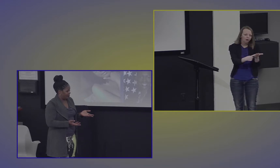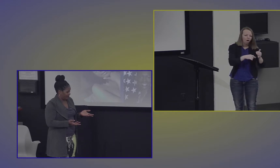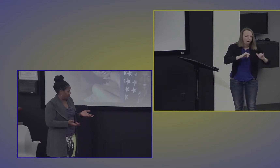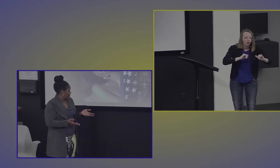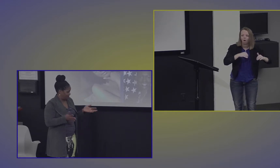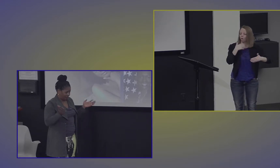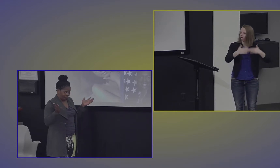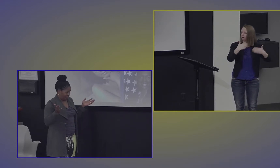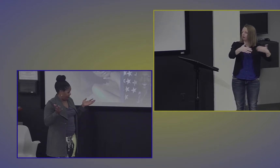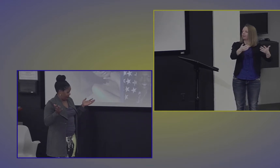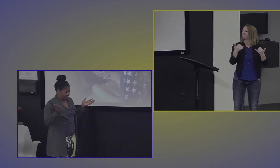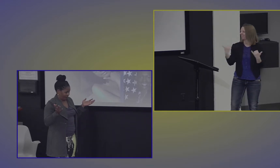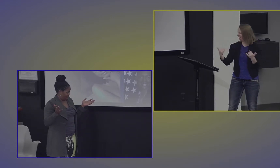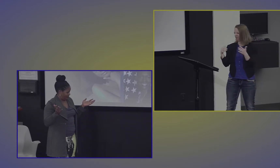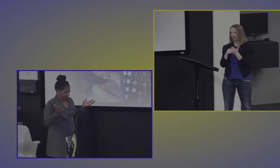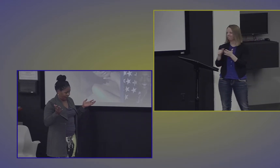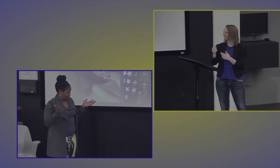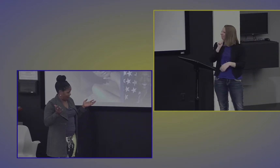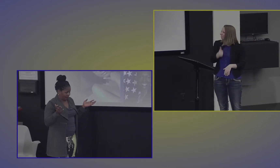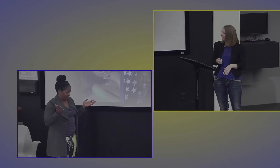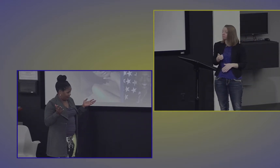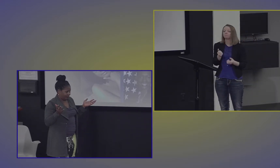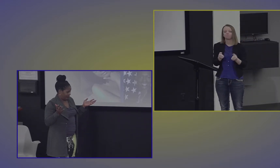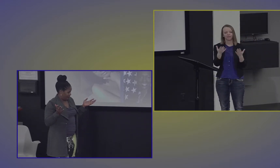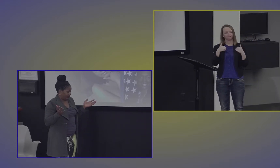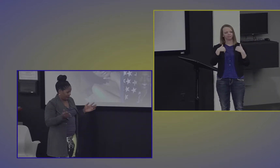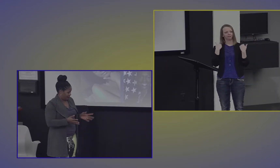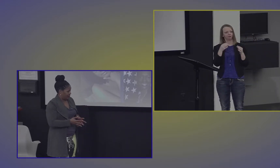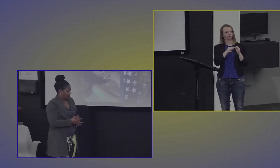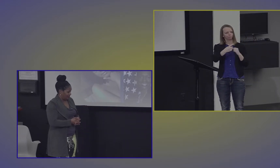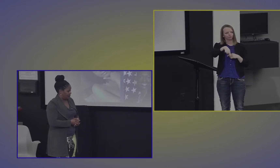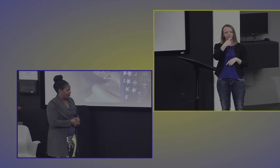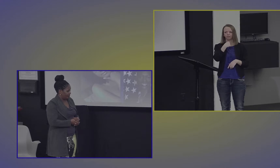have. We don't have the opportunity to gather and talk about our work.